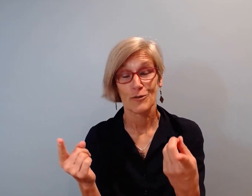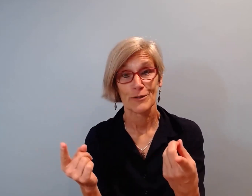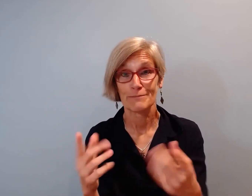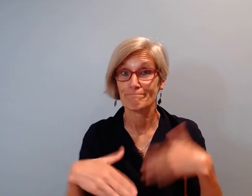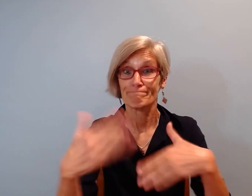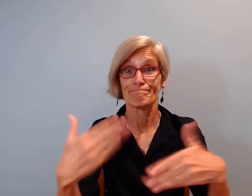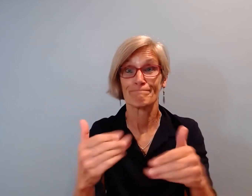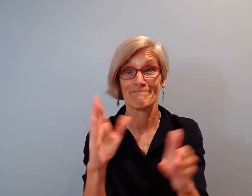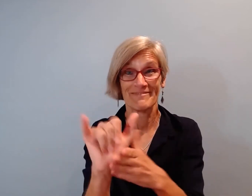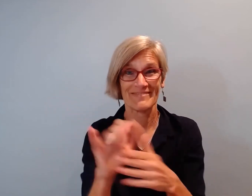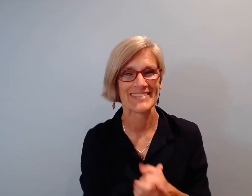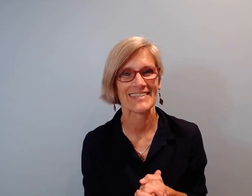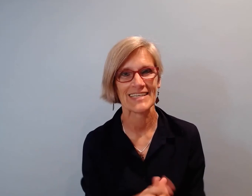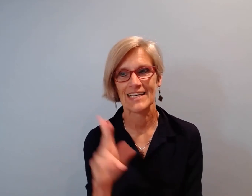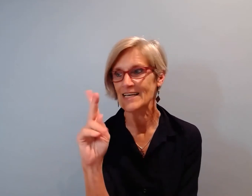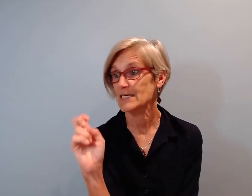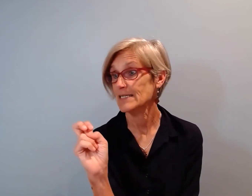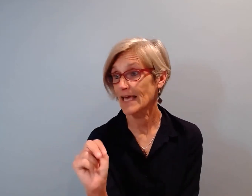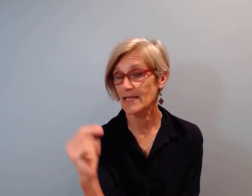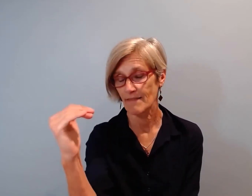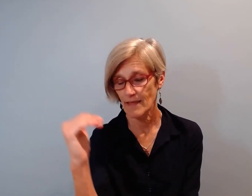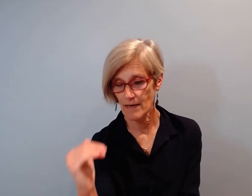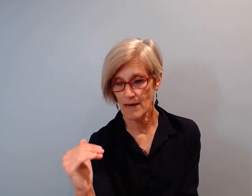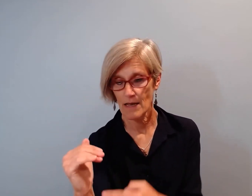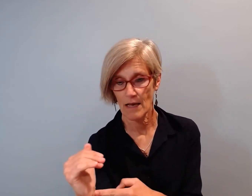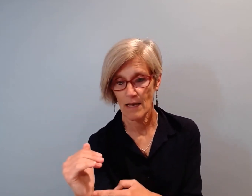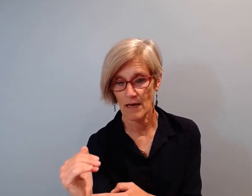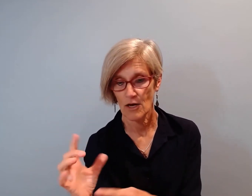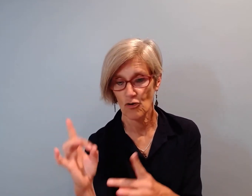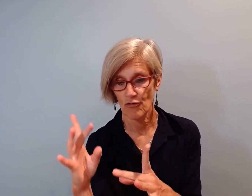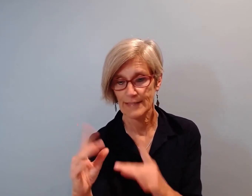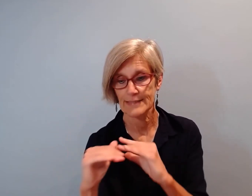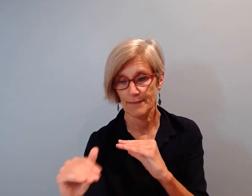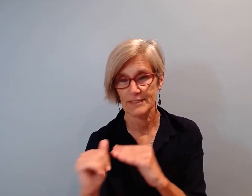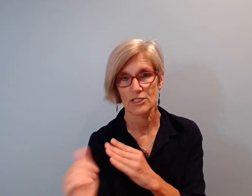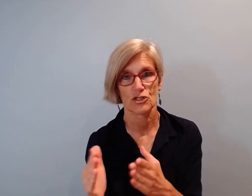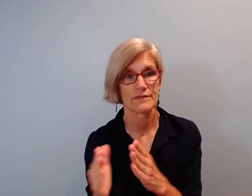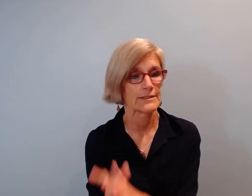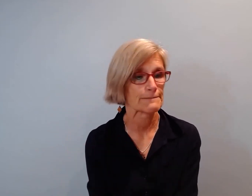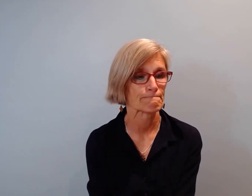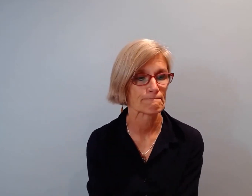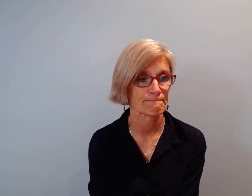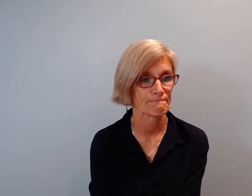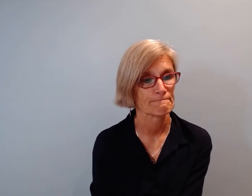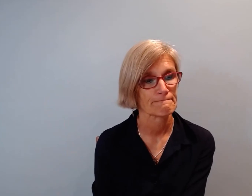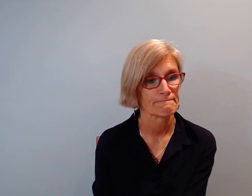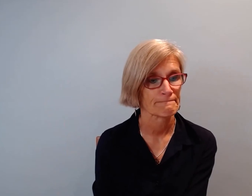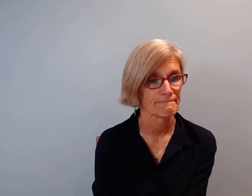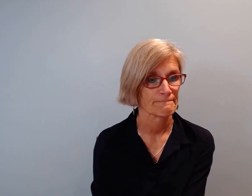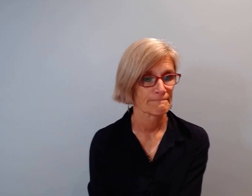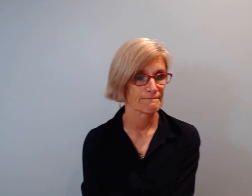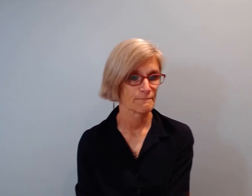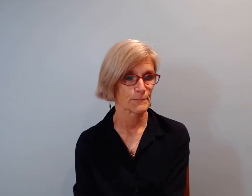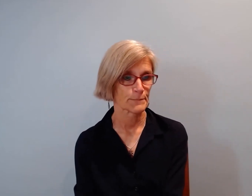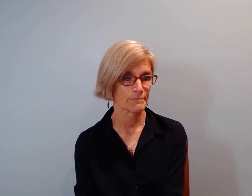quickly through this. We have Ken, and then we'll have the Crisis Stabilization and Services presentations. Great.